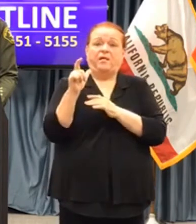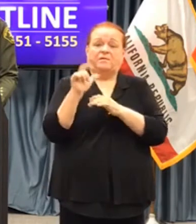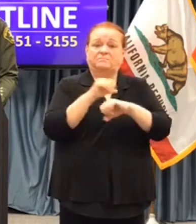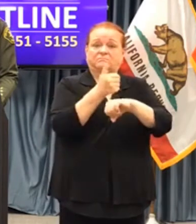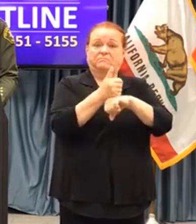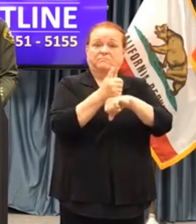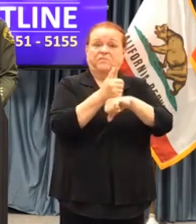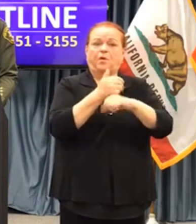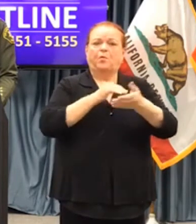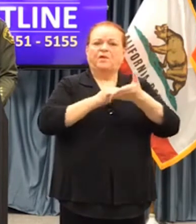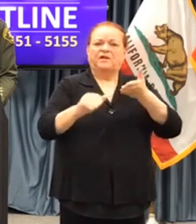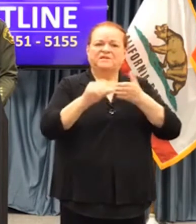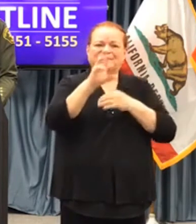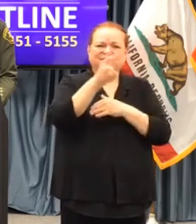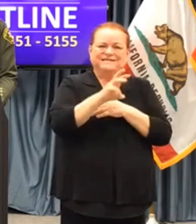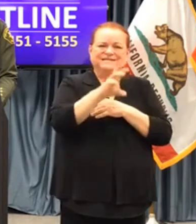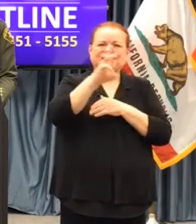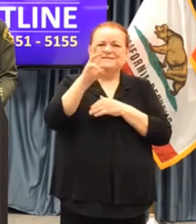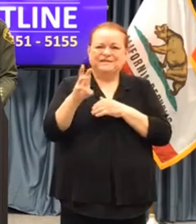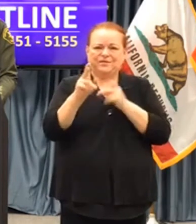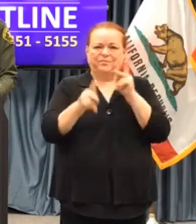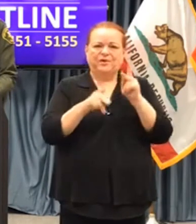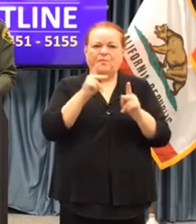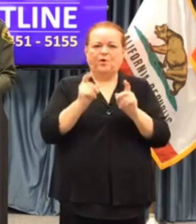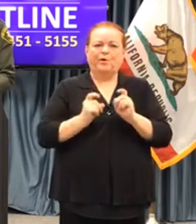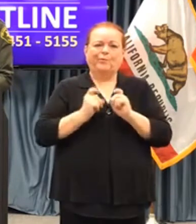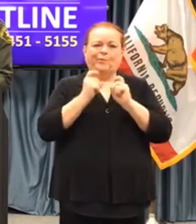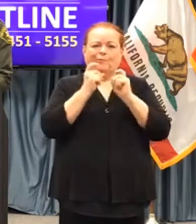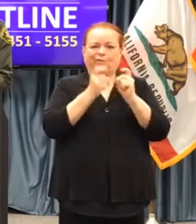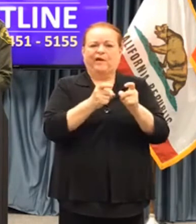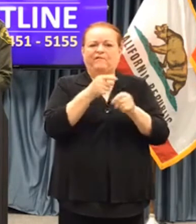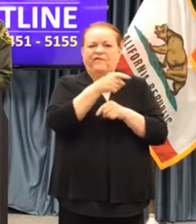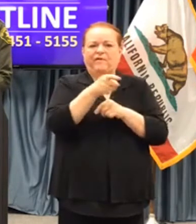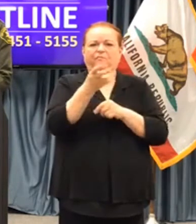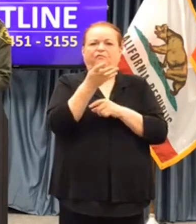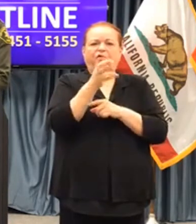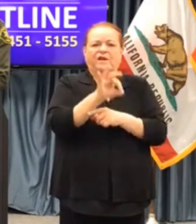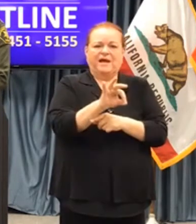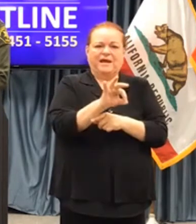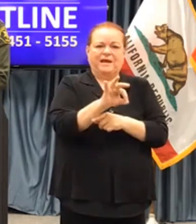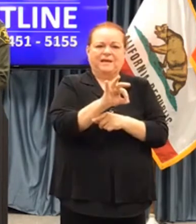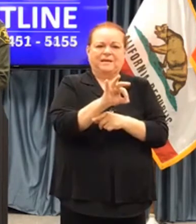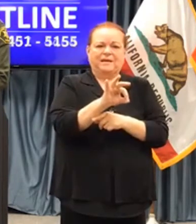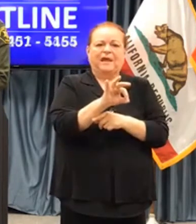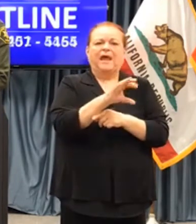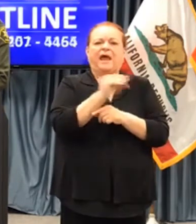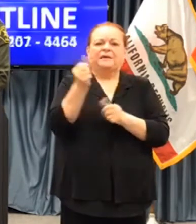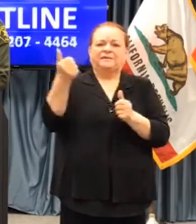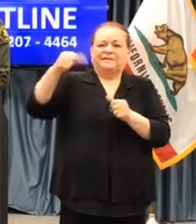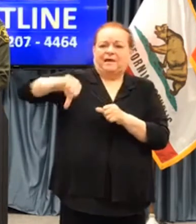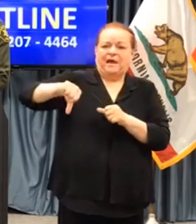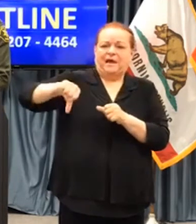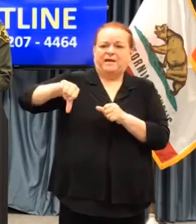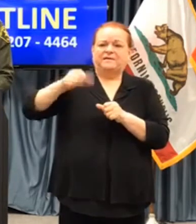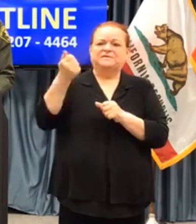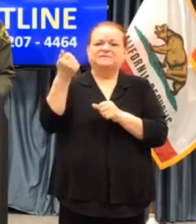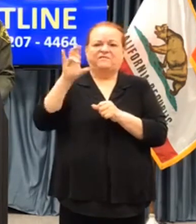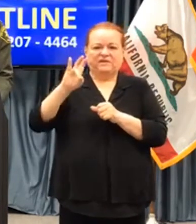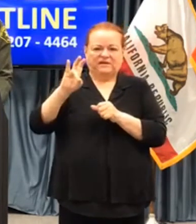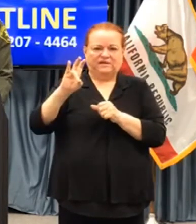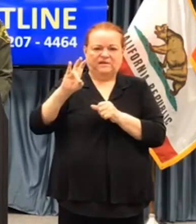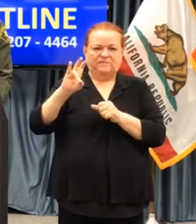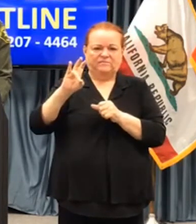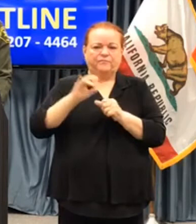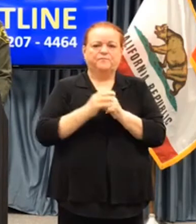66 defendants, granting the release of 49 and denying the release of 17. I do